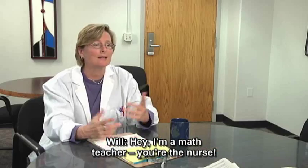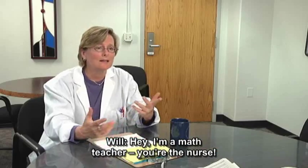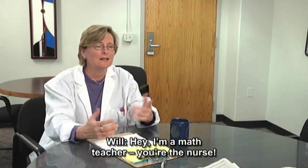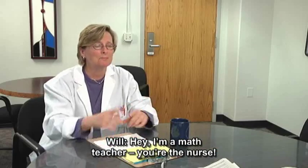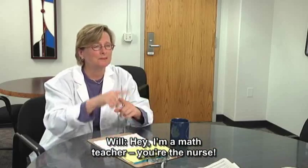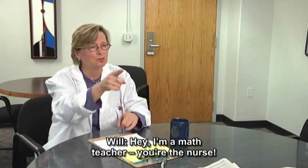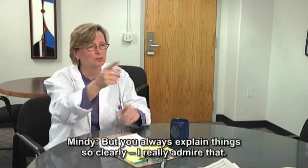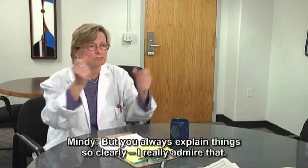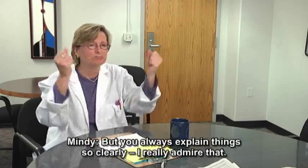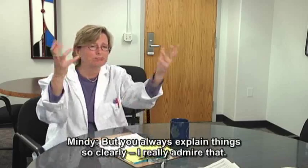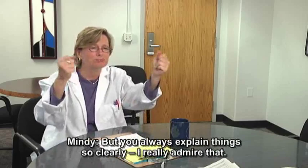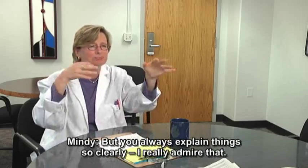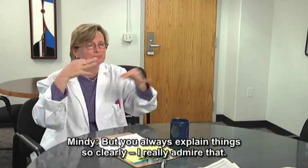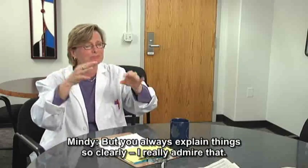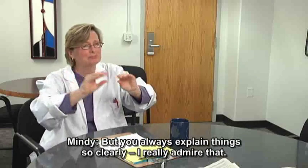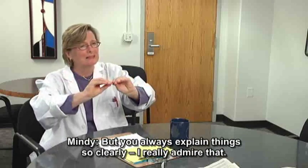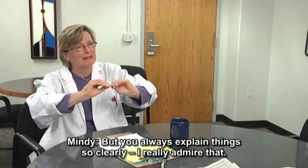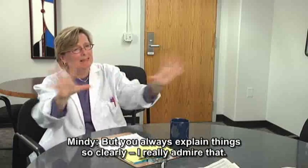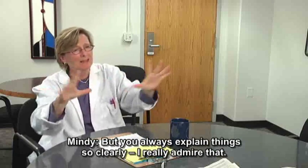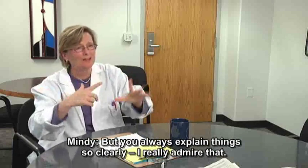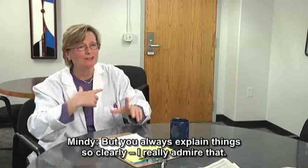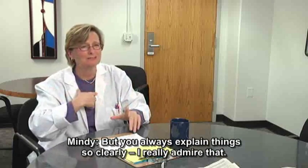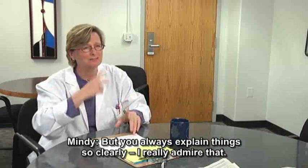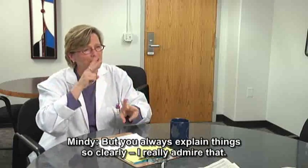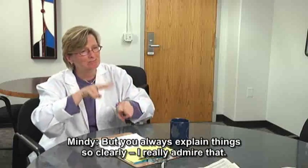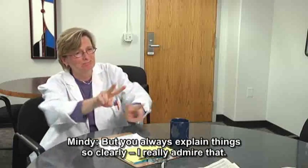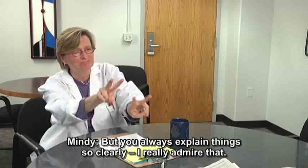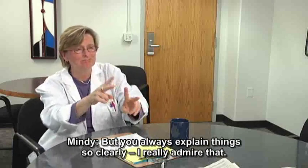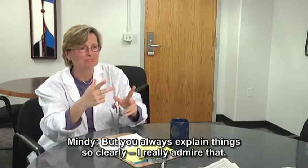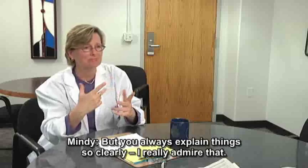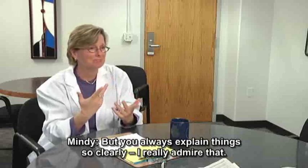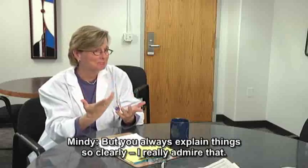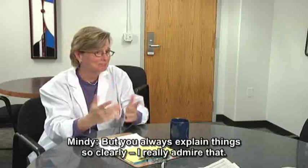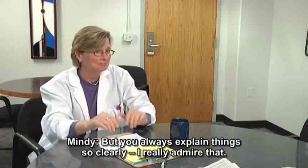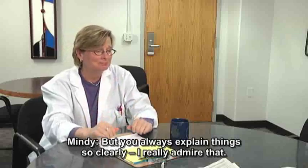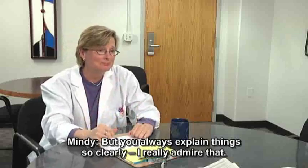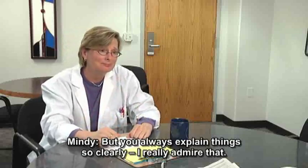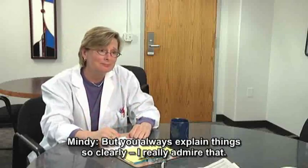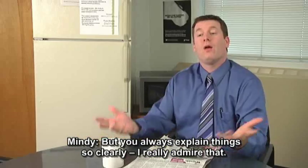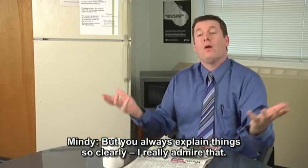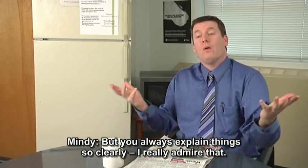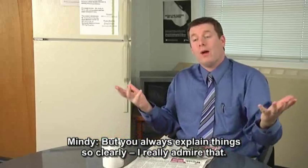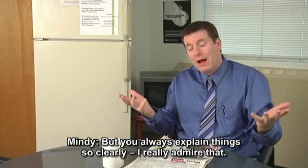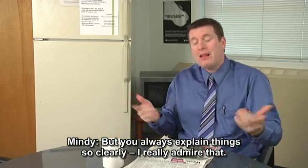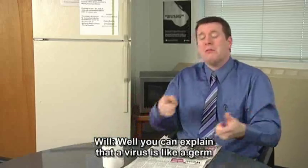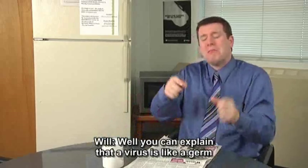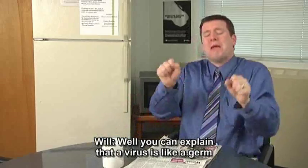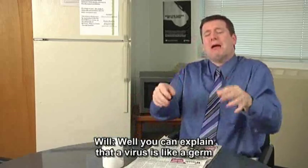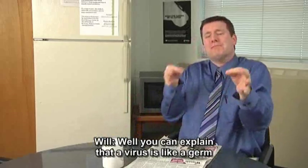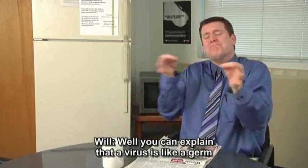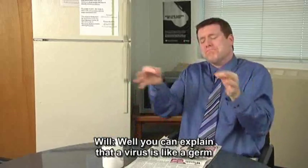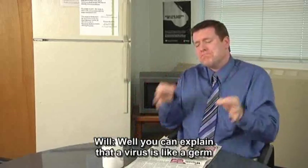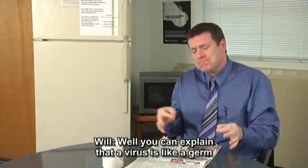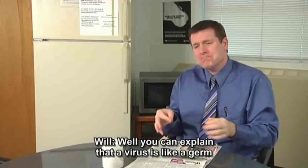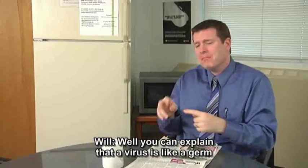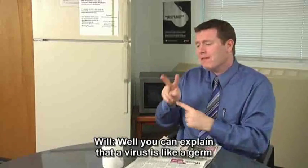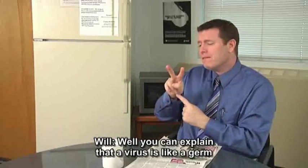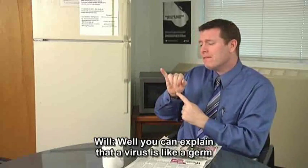Eh, but you always explain things so clearly. I really admire that. Well, you can explain that a